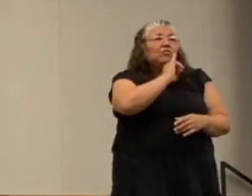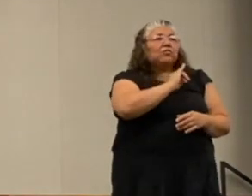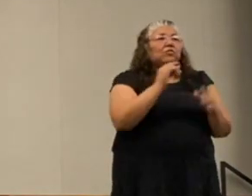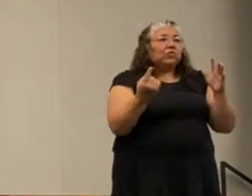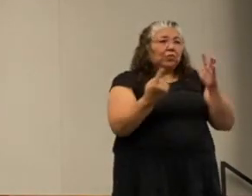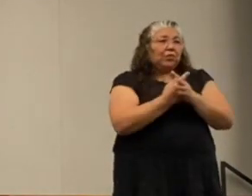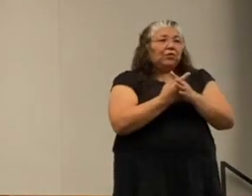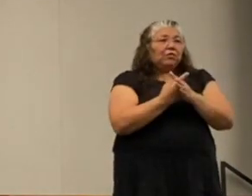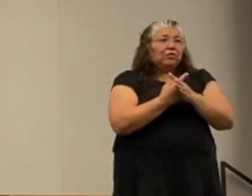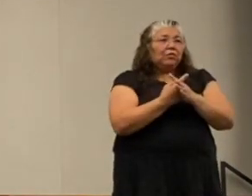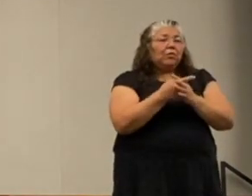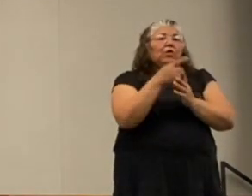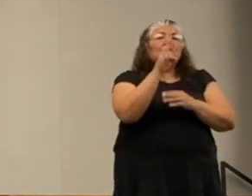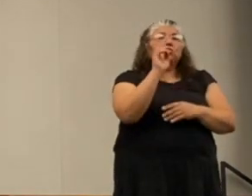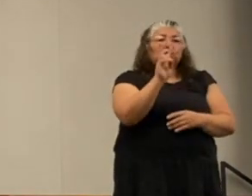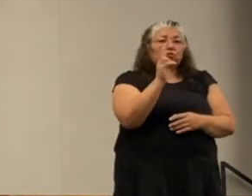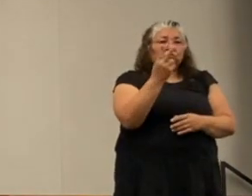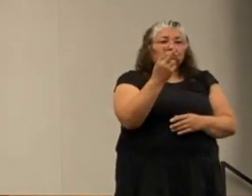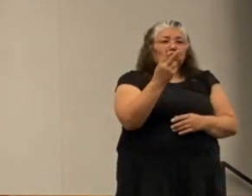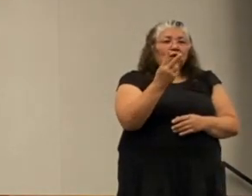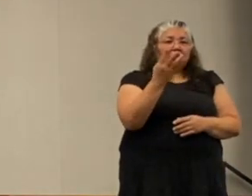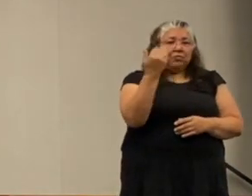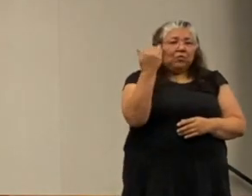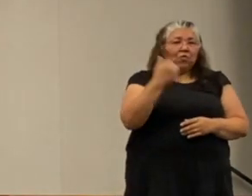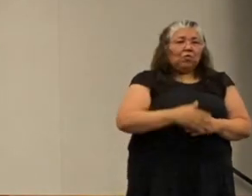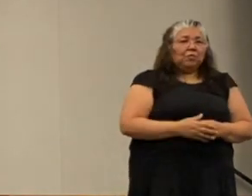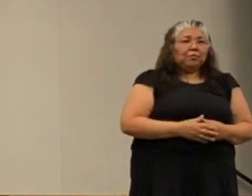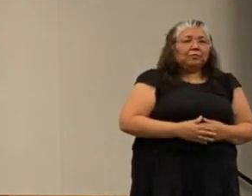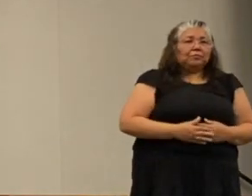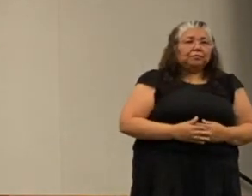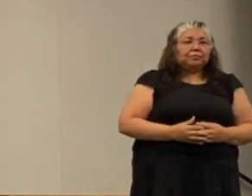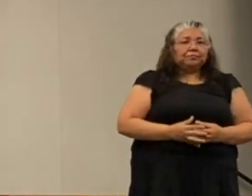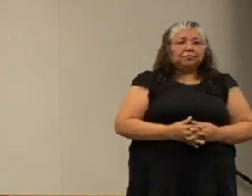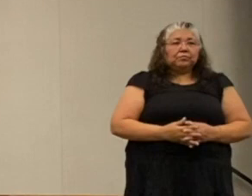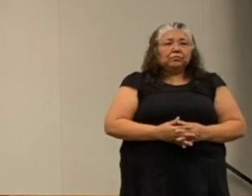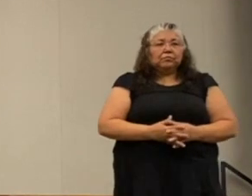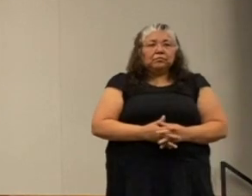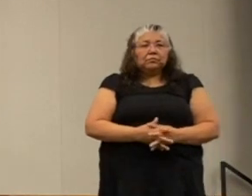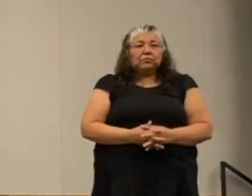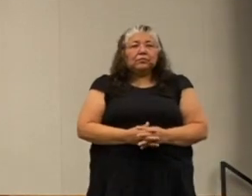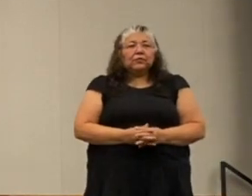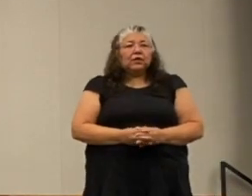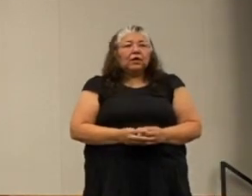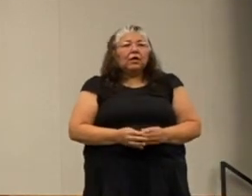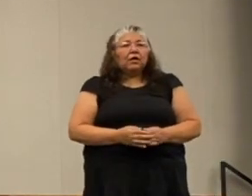him twice. Now let's look at these gods that